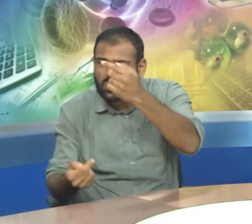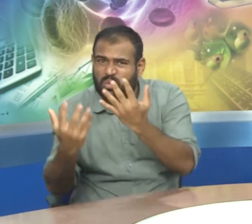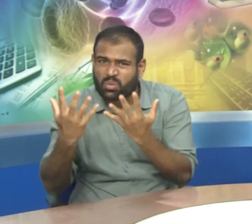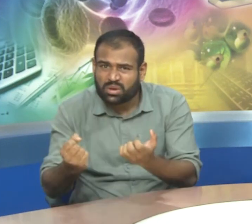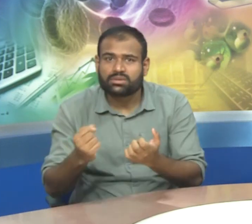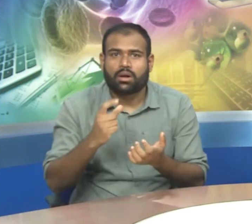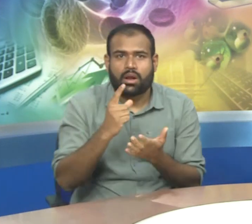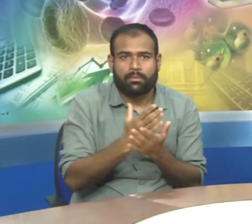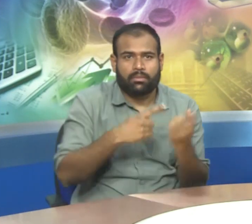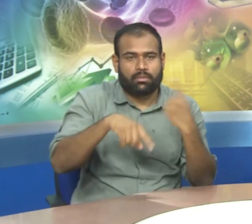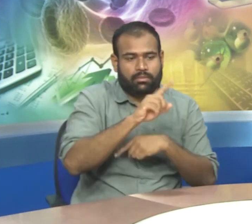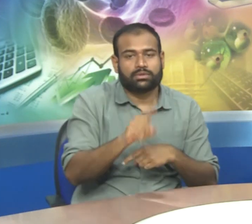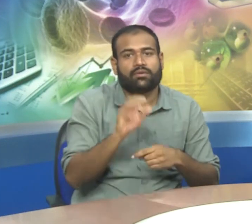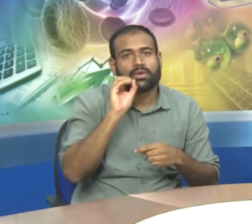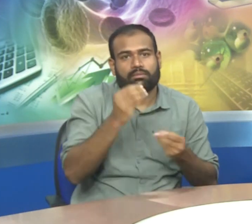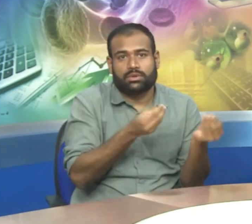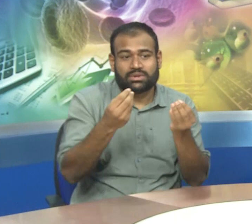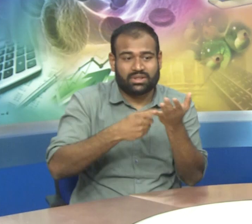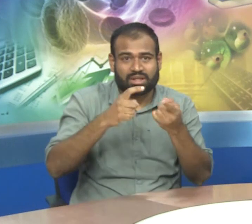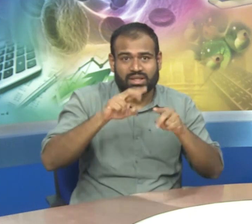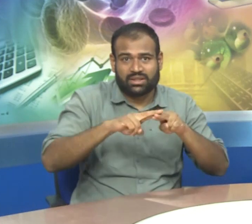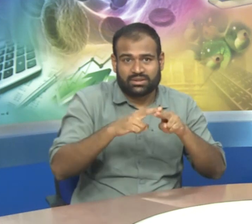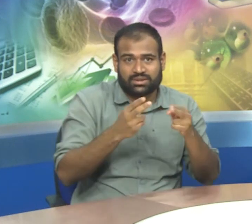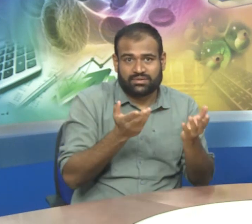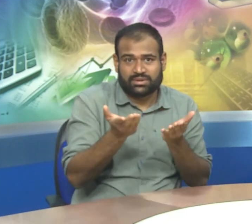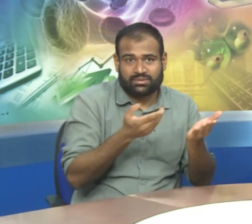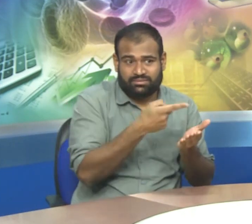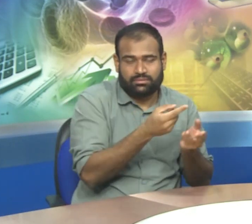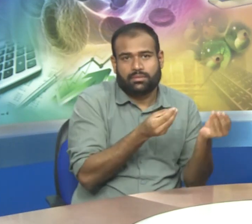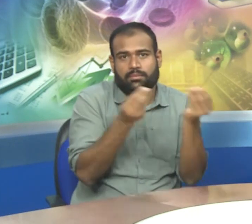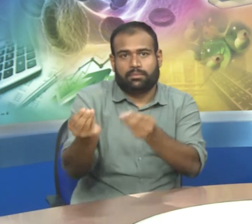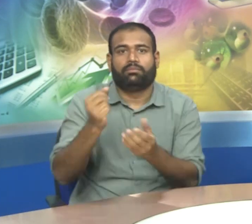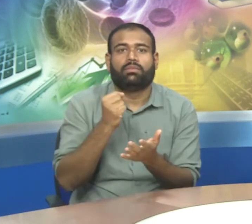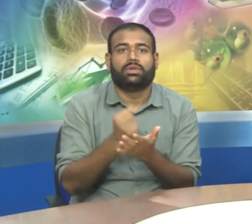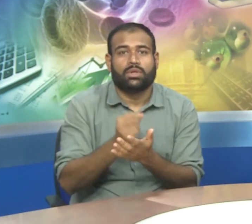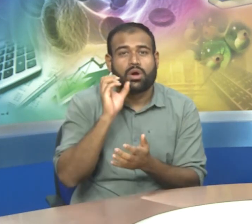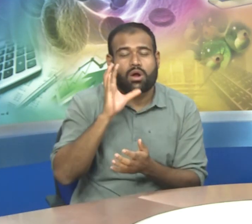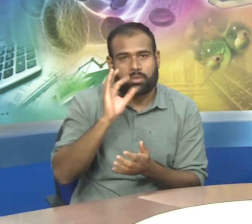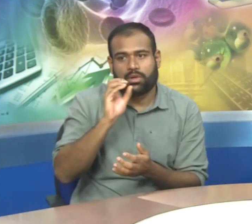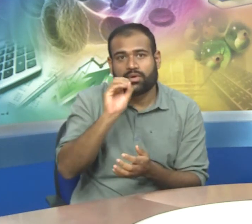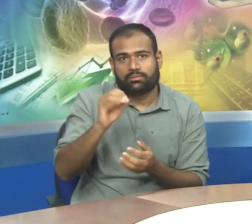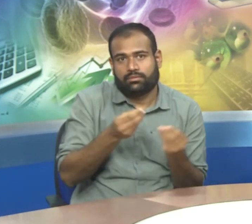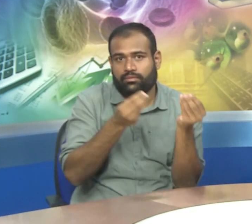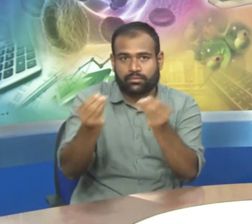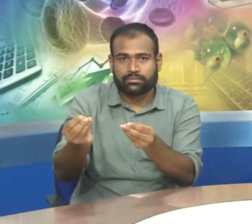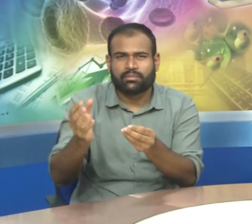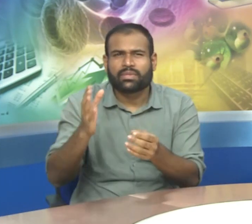Depending upon the user's requirement, librarian may give information itself or the documents